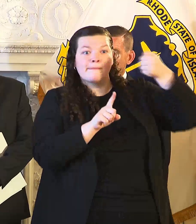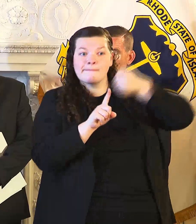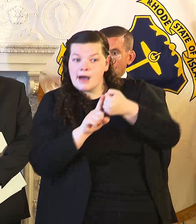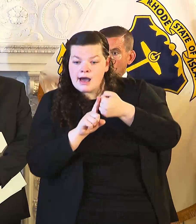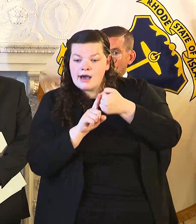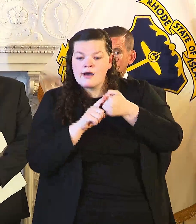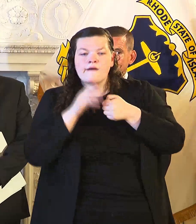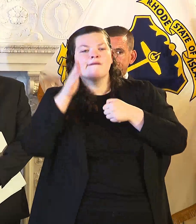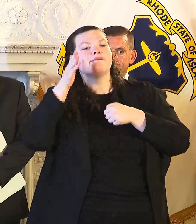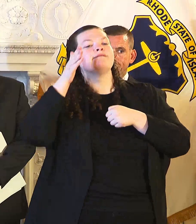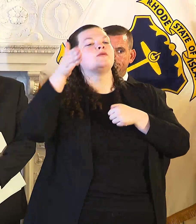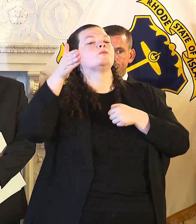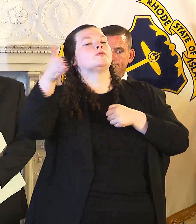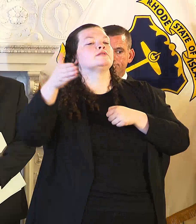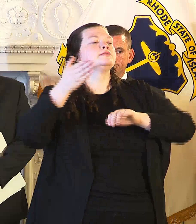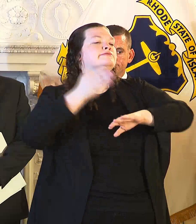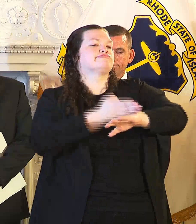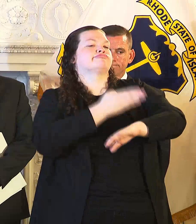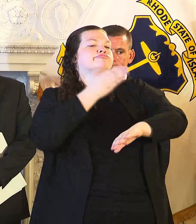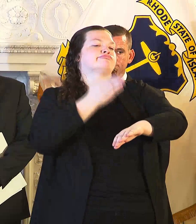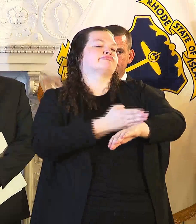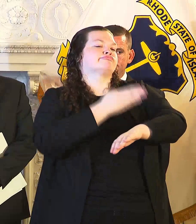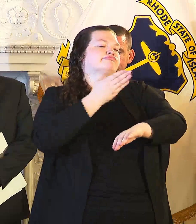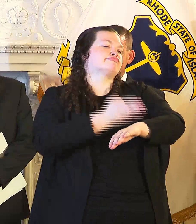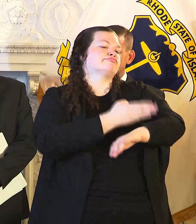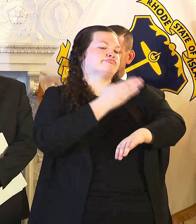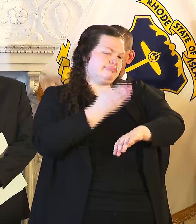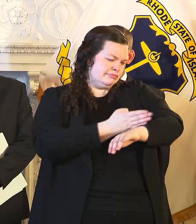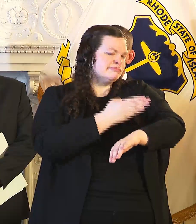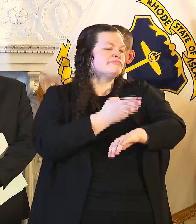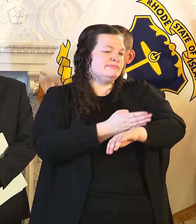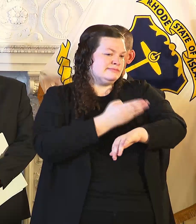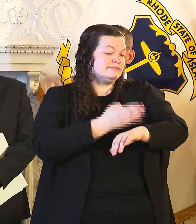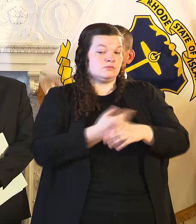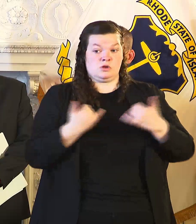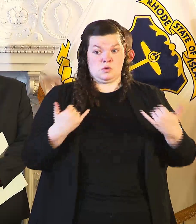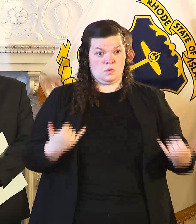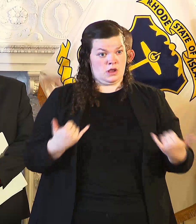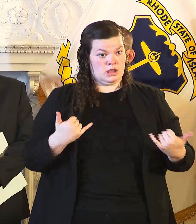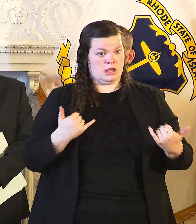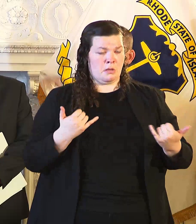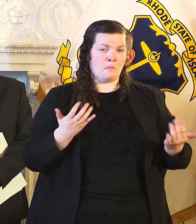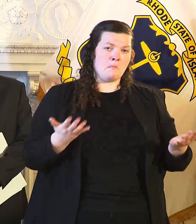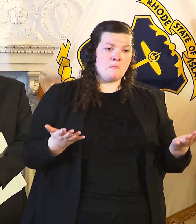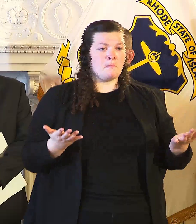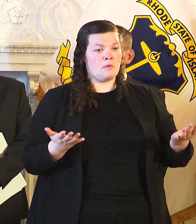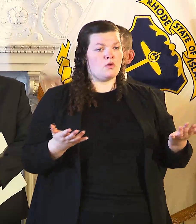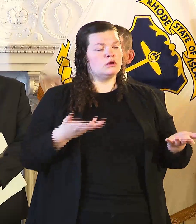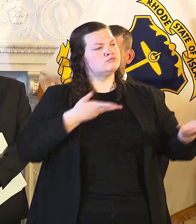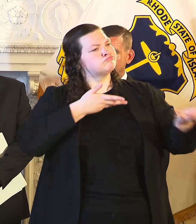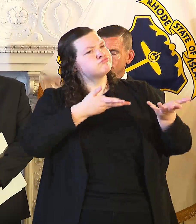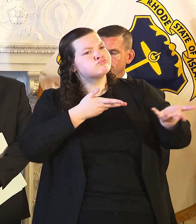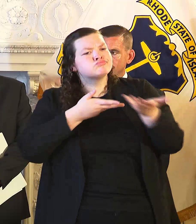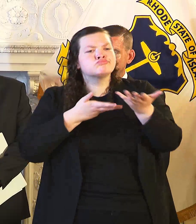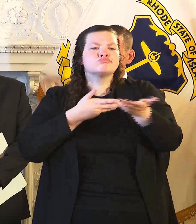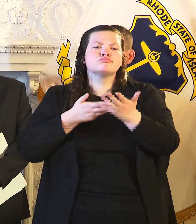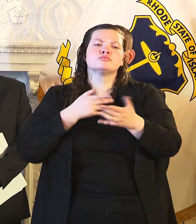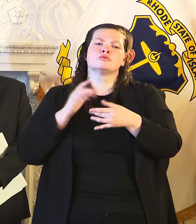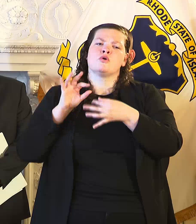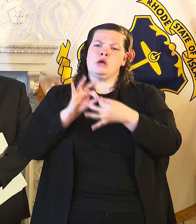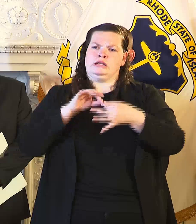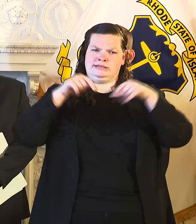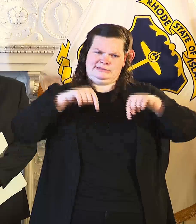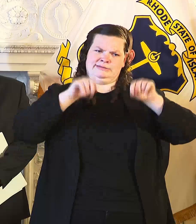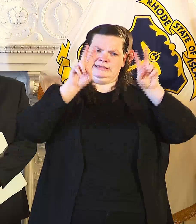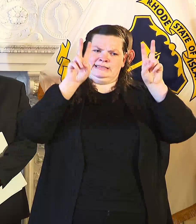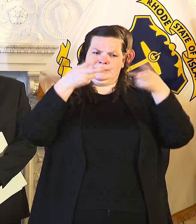future improvements to our infrastructure? And right now I can say, and I think that I've talked to the director about this before many times over the